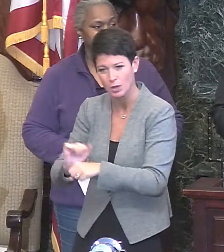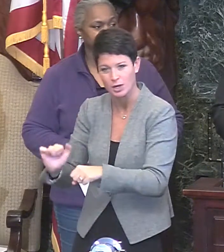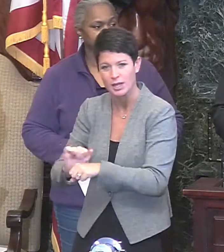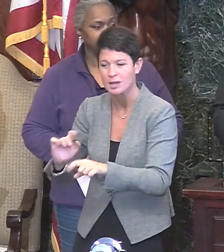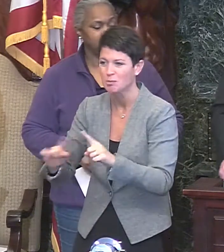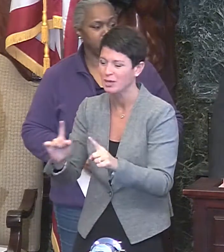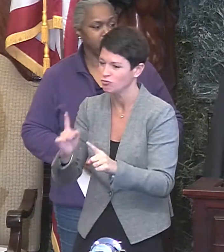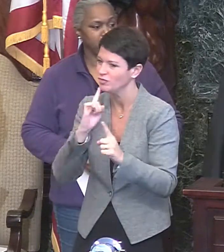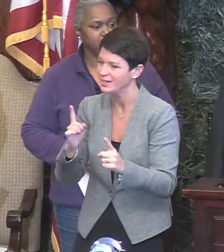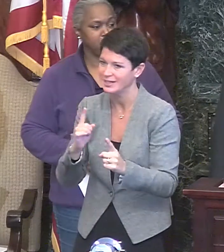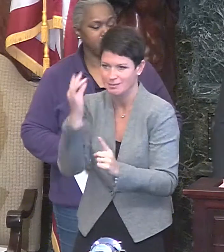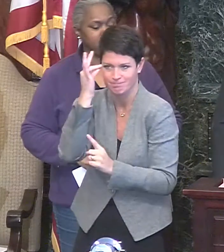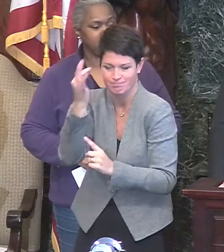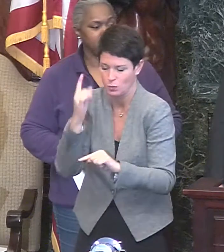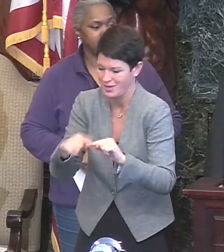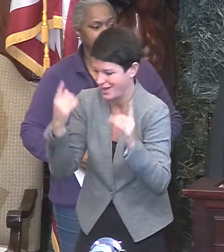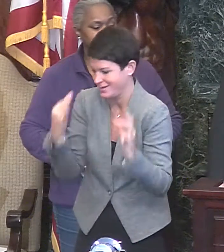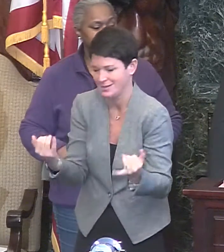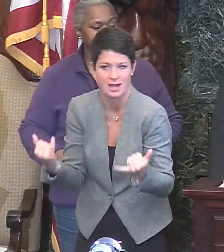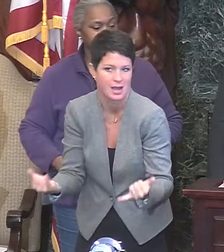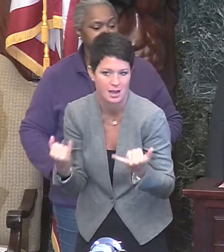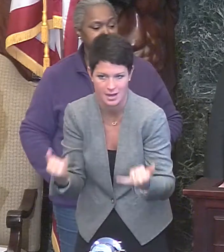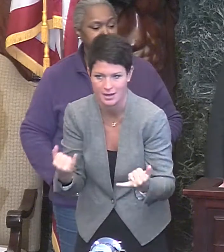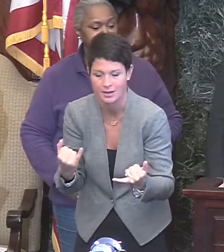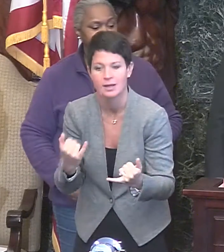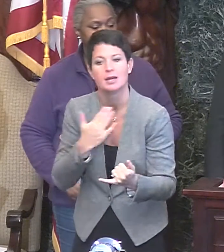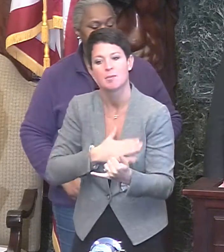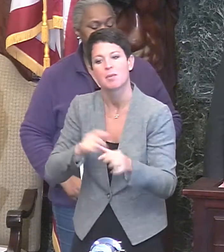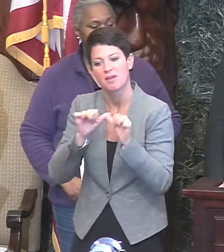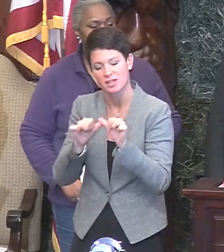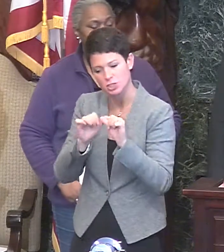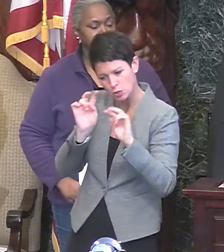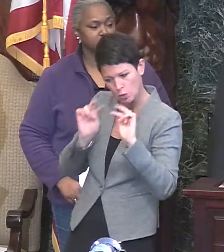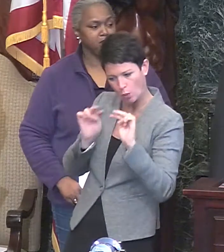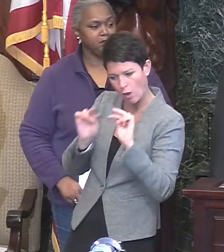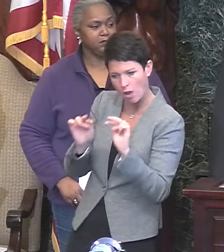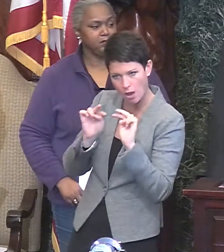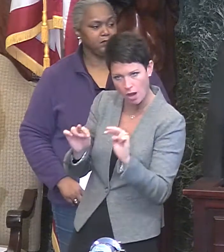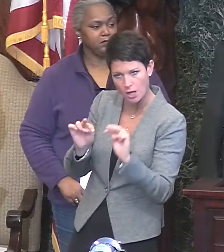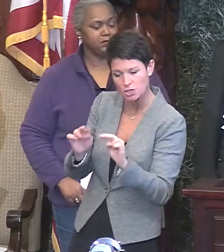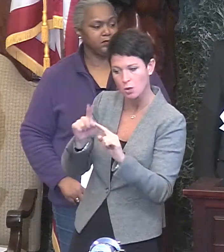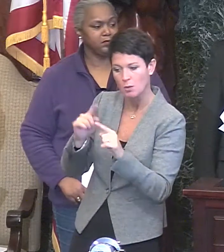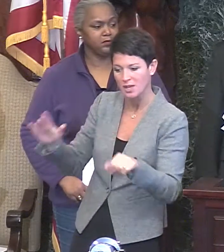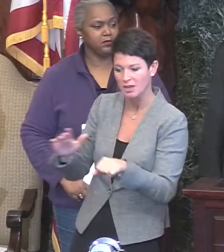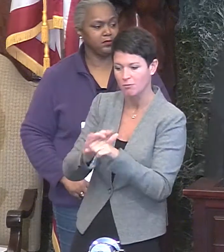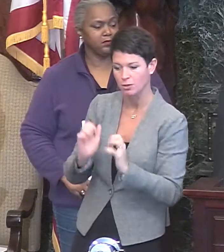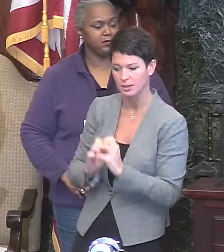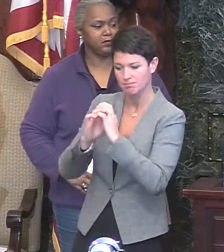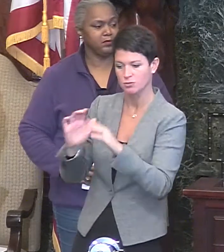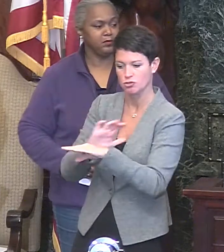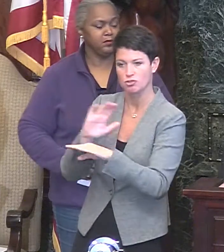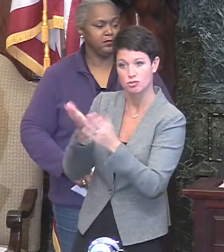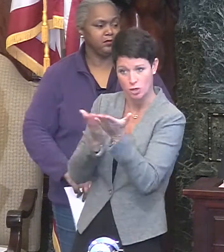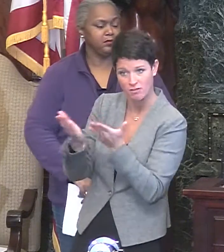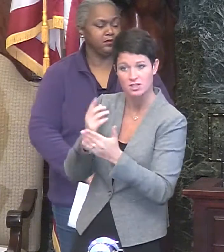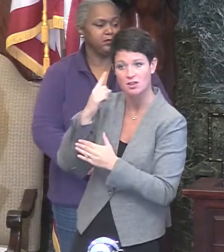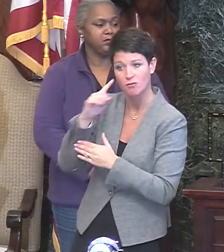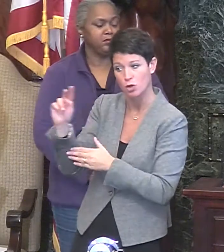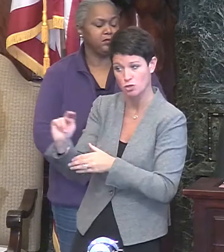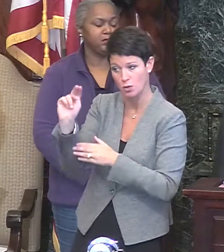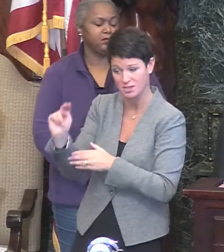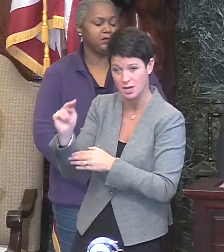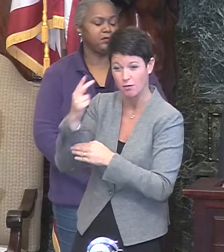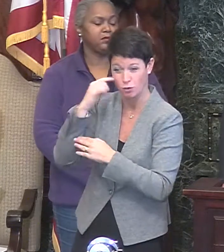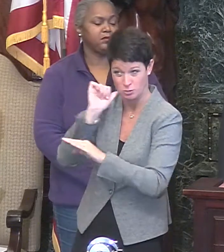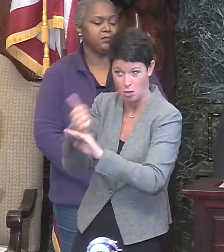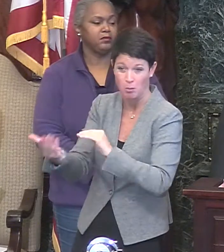to call right now, so people have to continue to watch whether we'll be able to completely restore service to Norristown by tomorrow